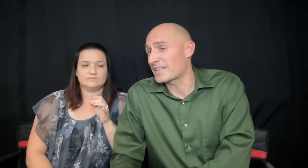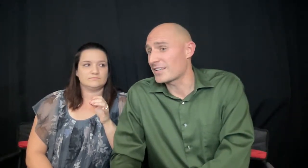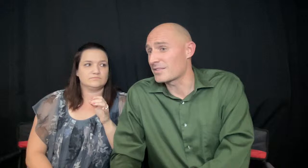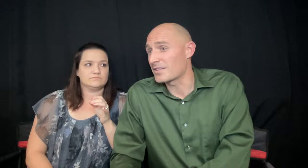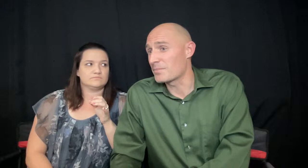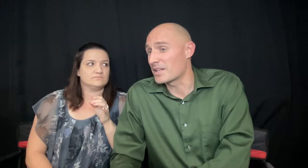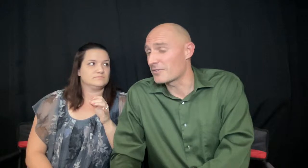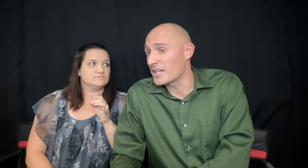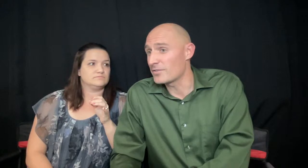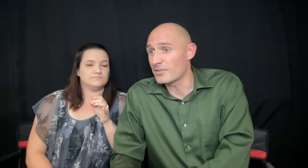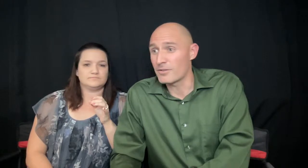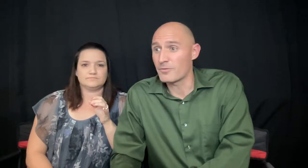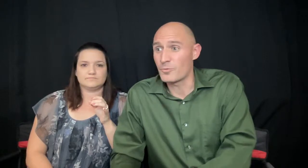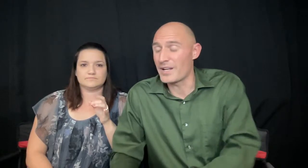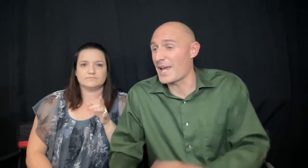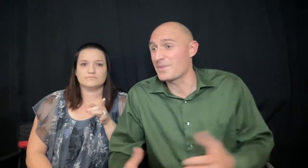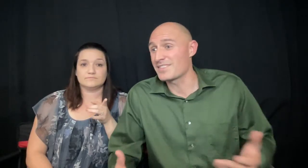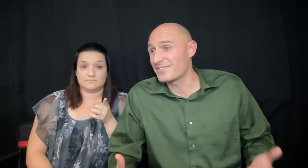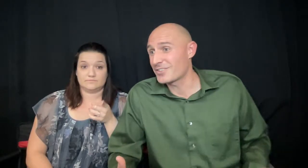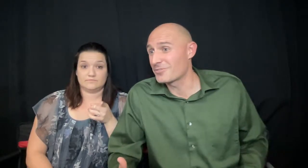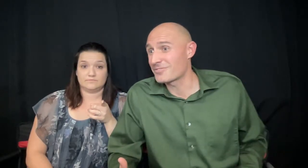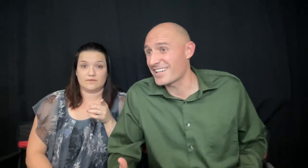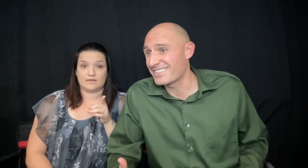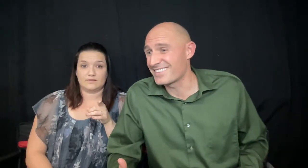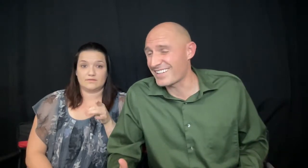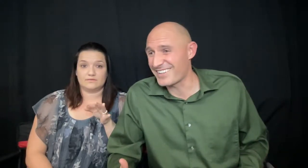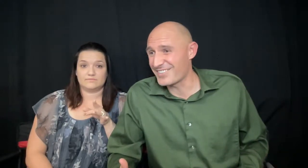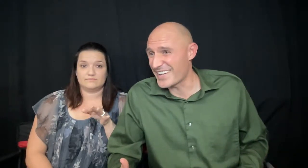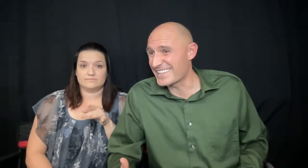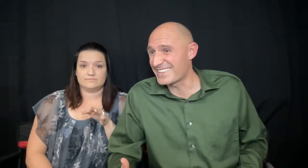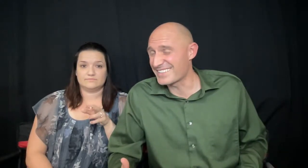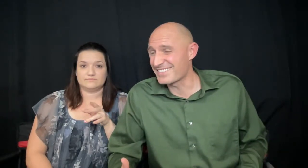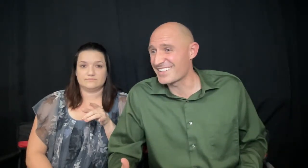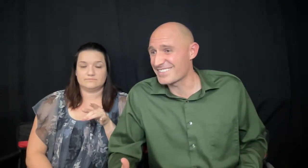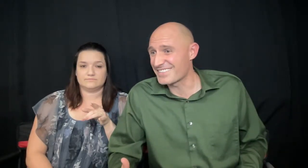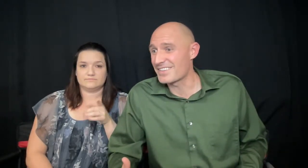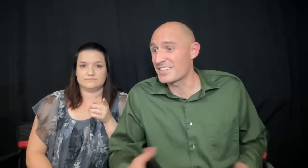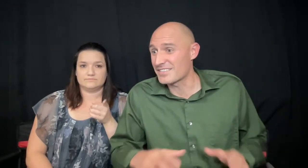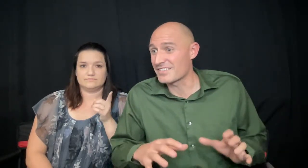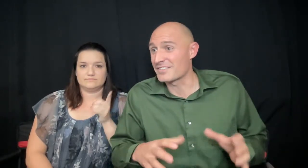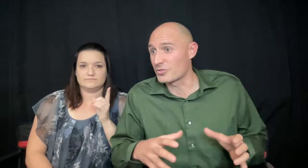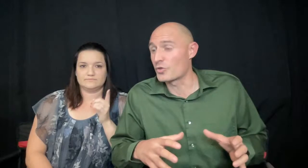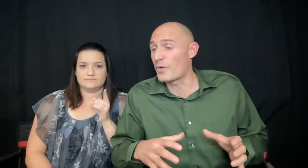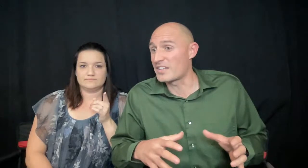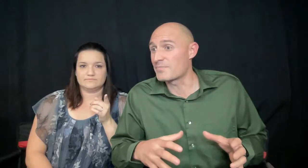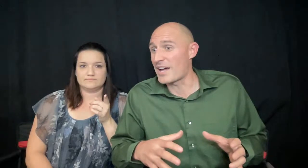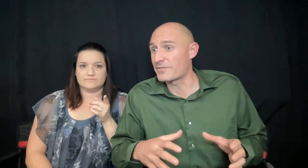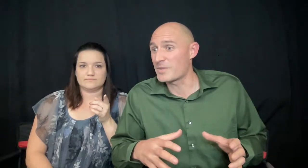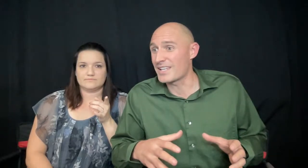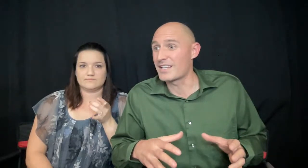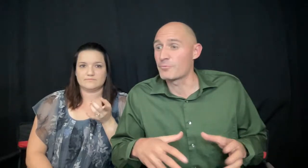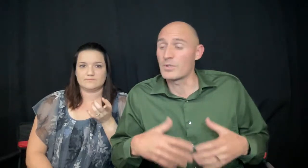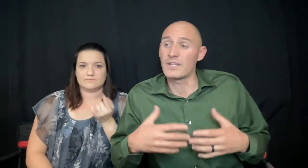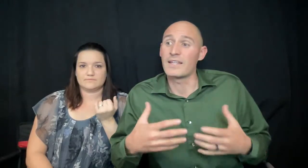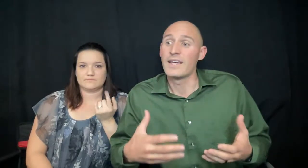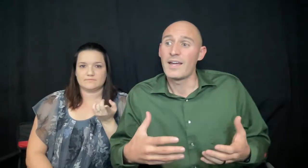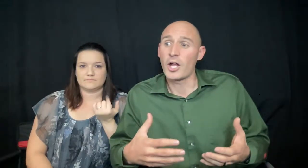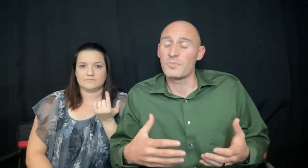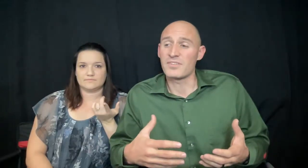down to a beginner level. Or what happens if it goes right? Like, oh man, this is the right spot for me, and it really helps